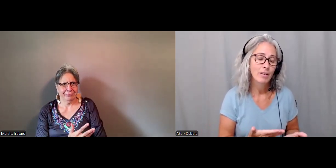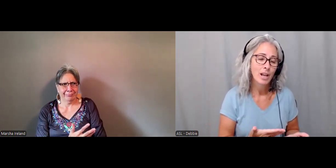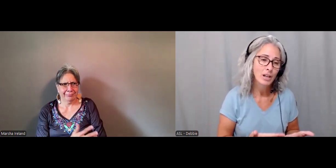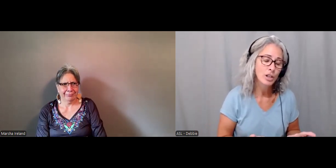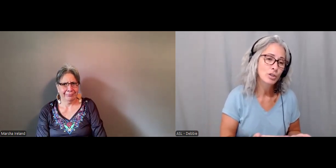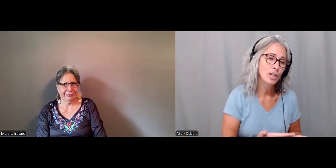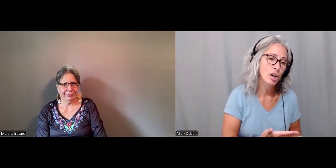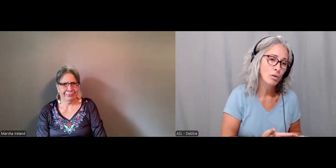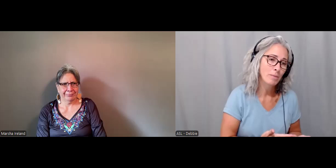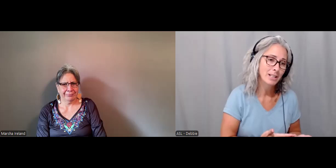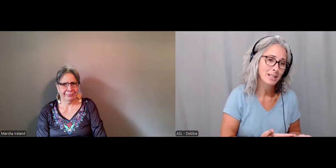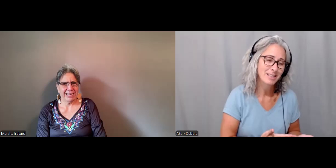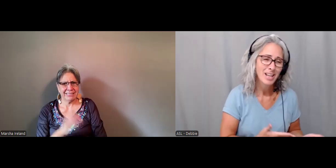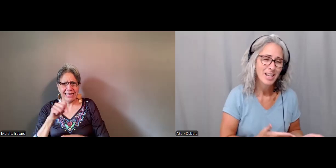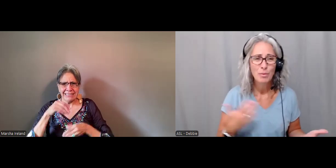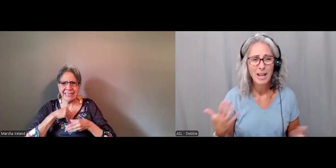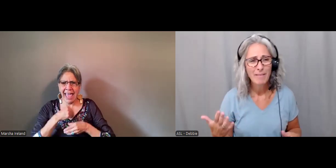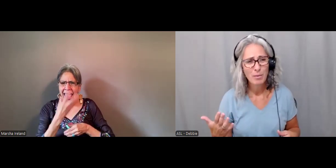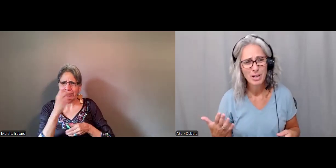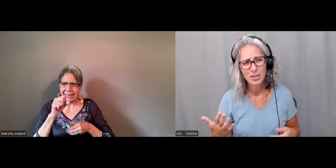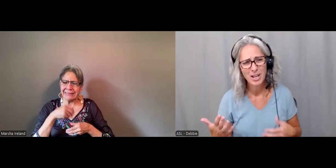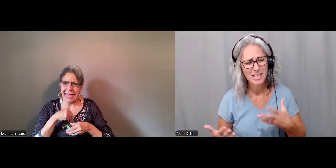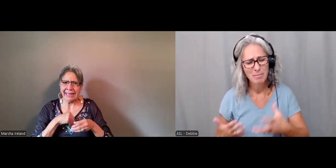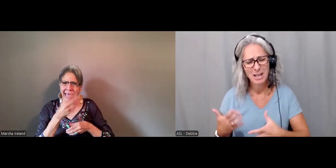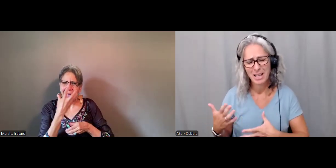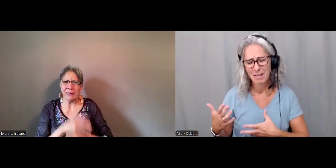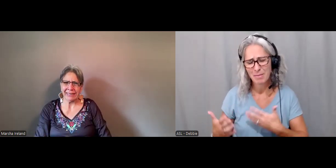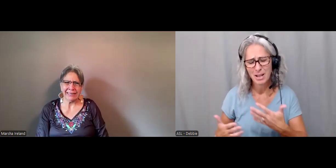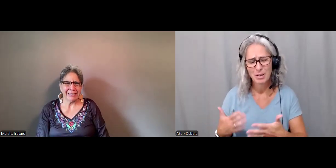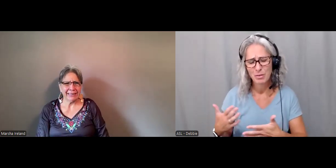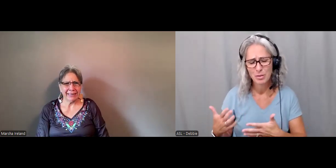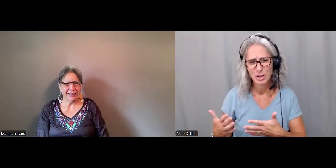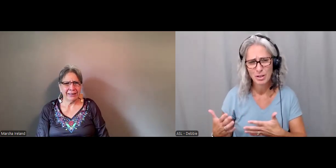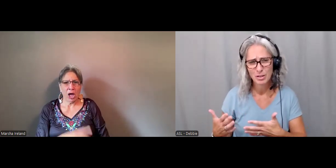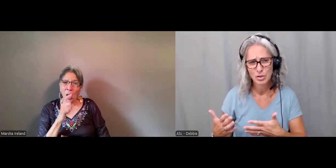meaningful, and using our own medicines. We have that westernized